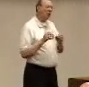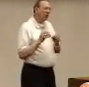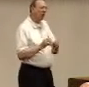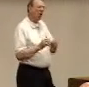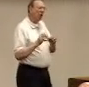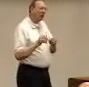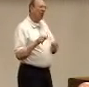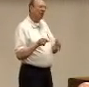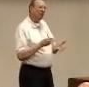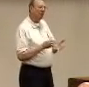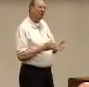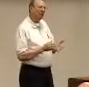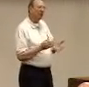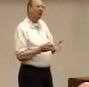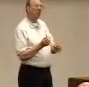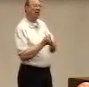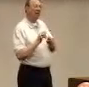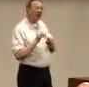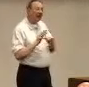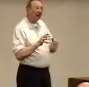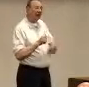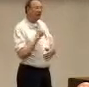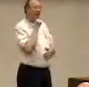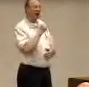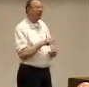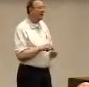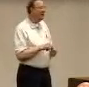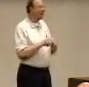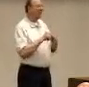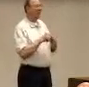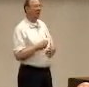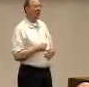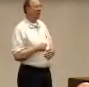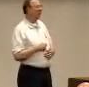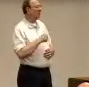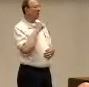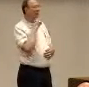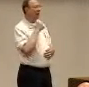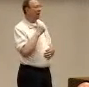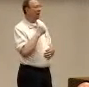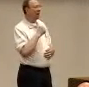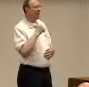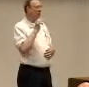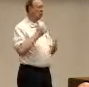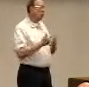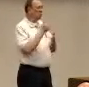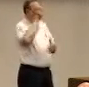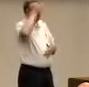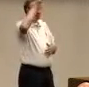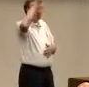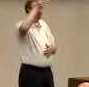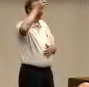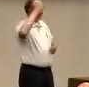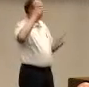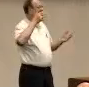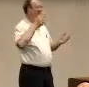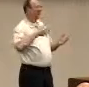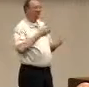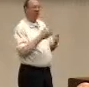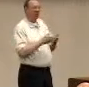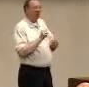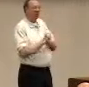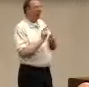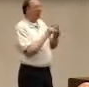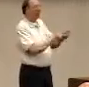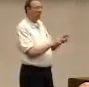it out. We taught them along the way, but we just made it clear. We didn't do anything special. We didn't get overly creative. We tried to at first,